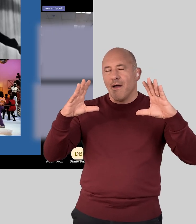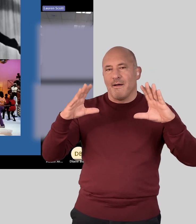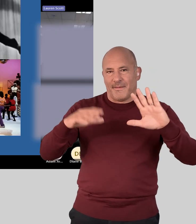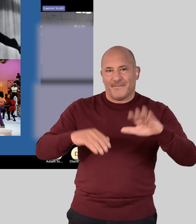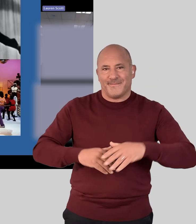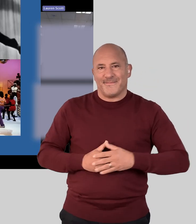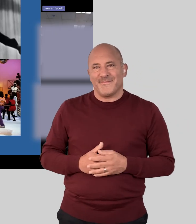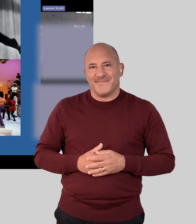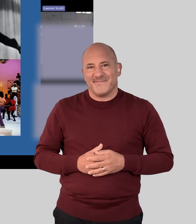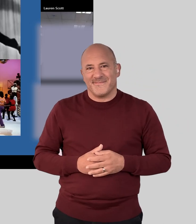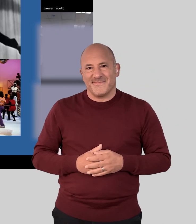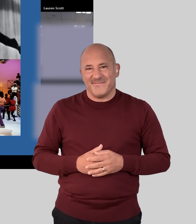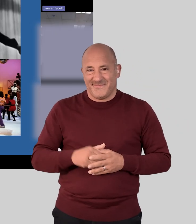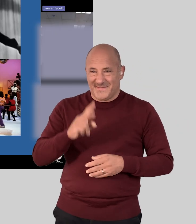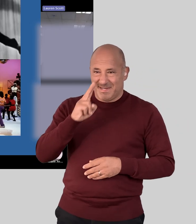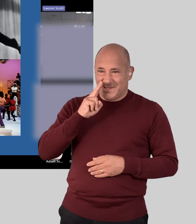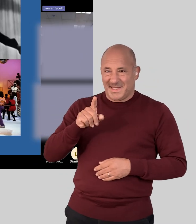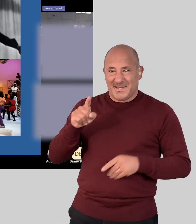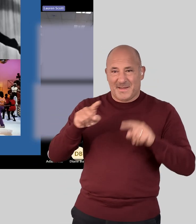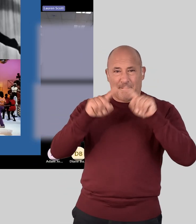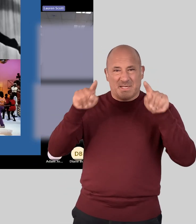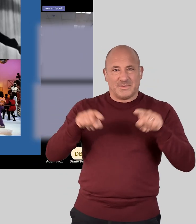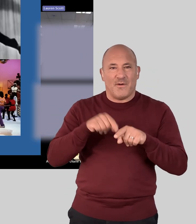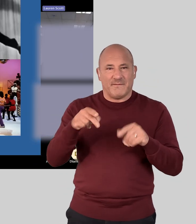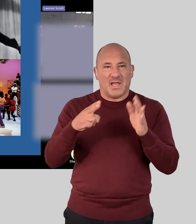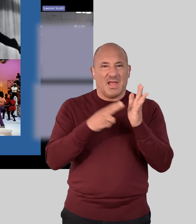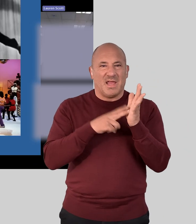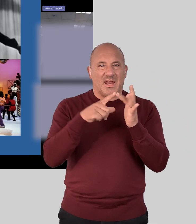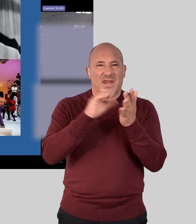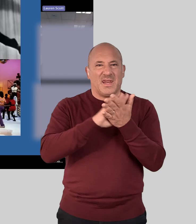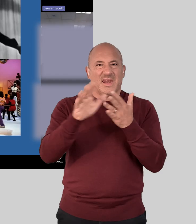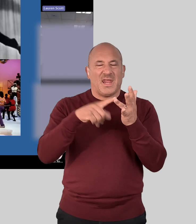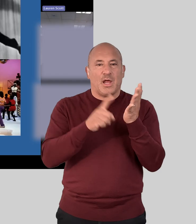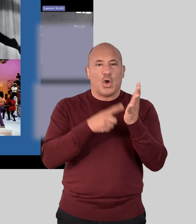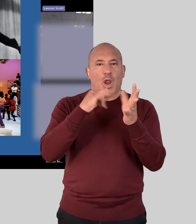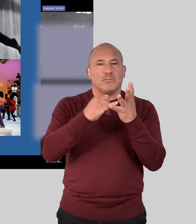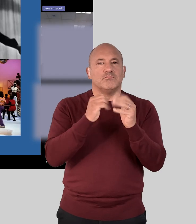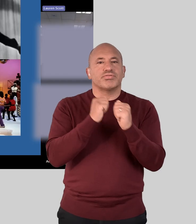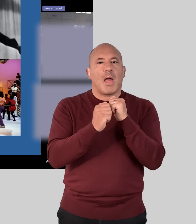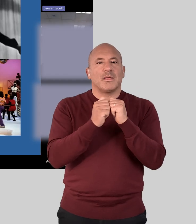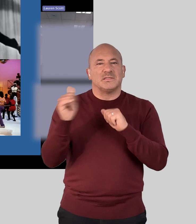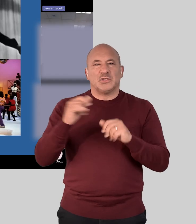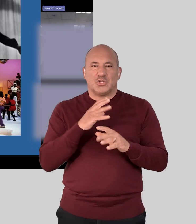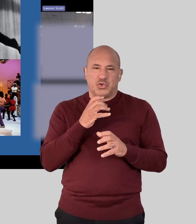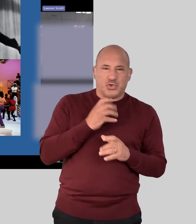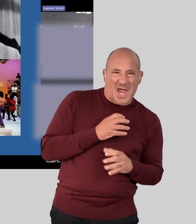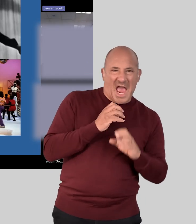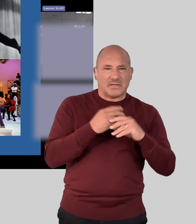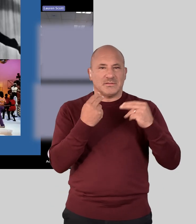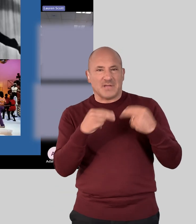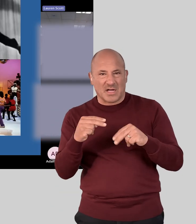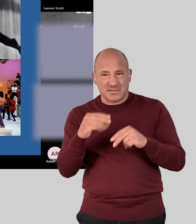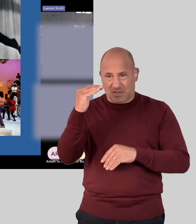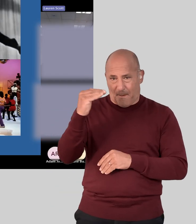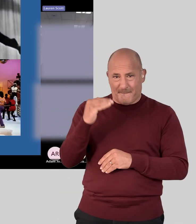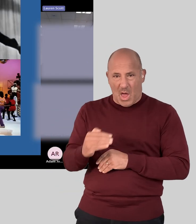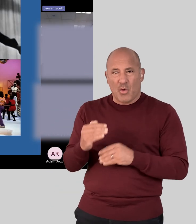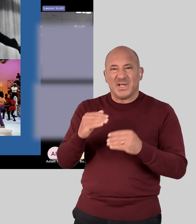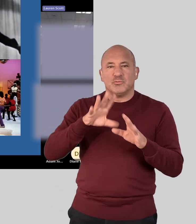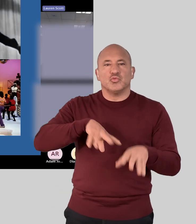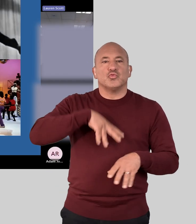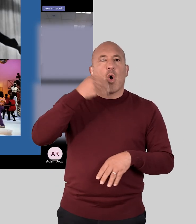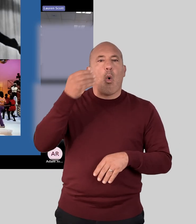historical context. On the right, there's a picture of the Nicholas brothers, who were jazz dancers.